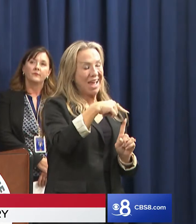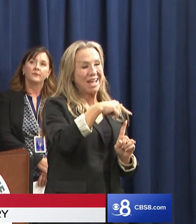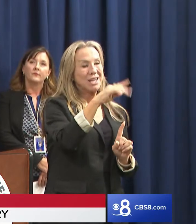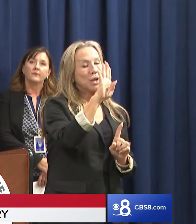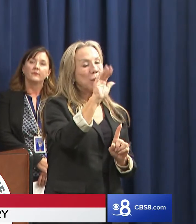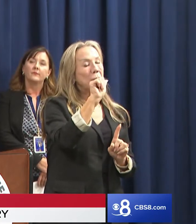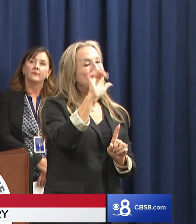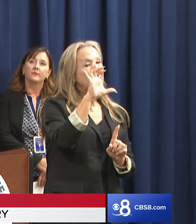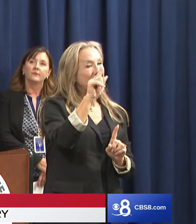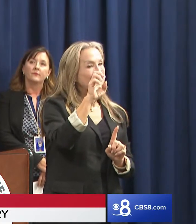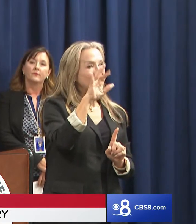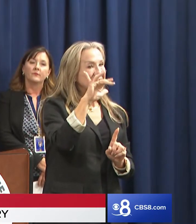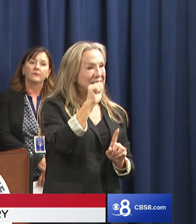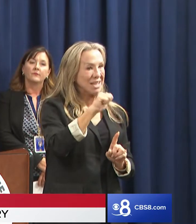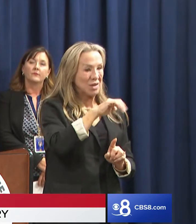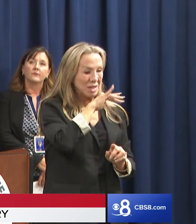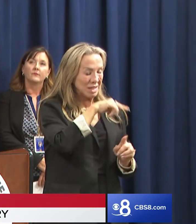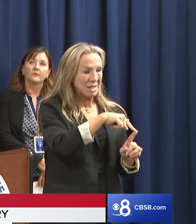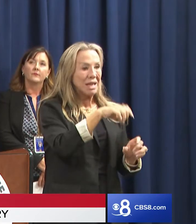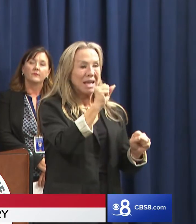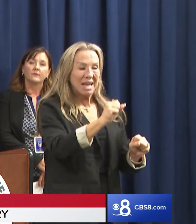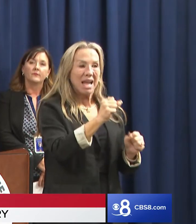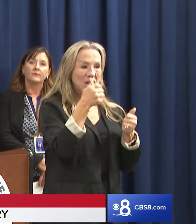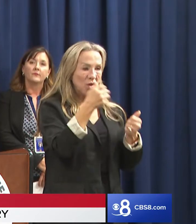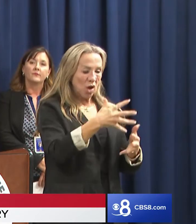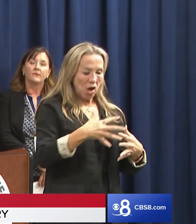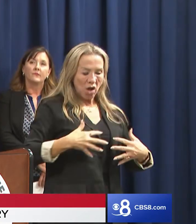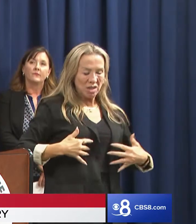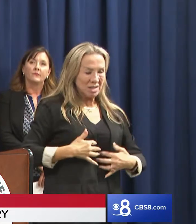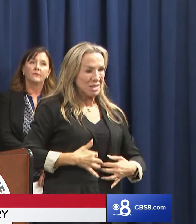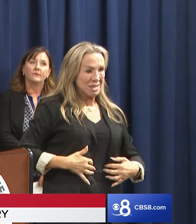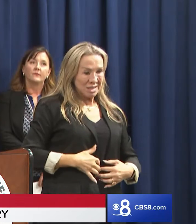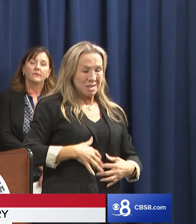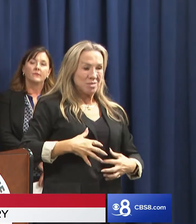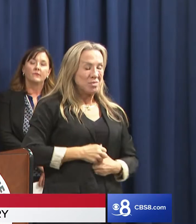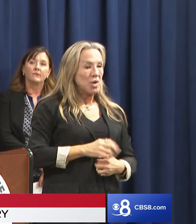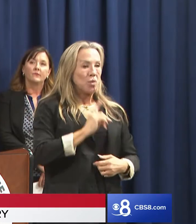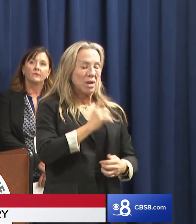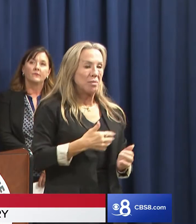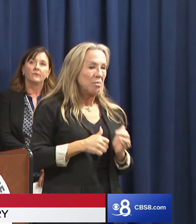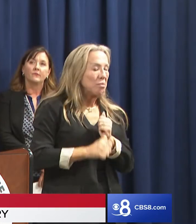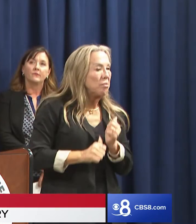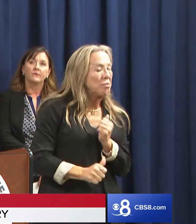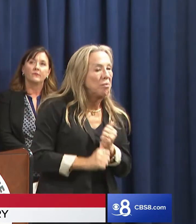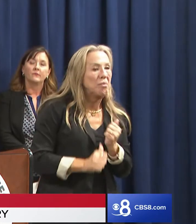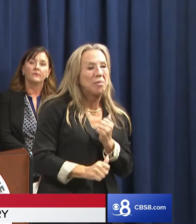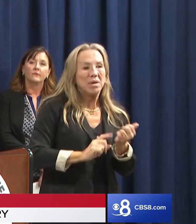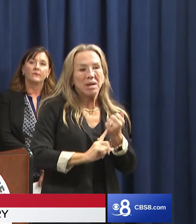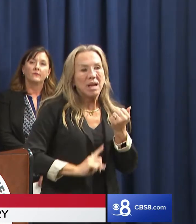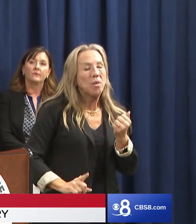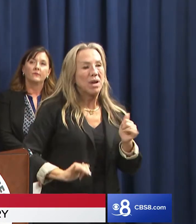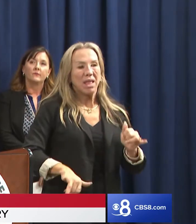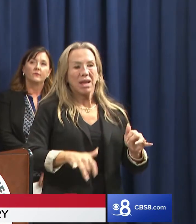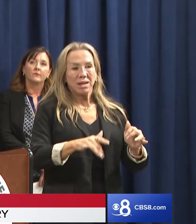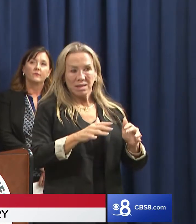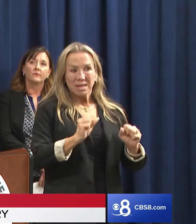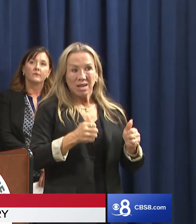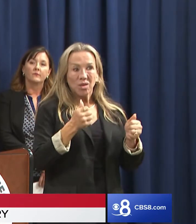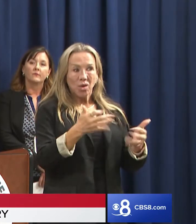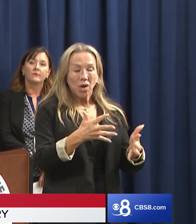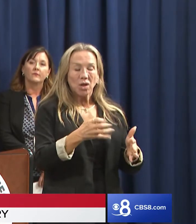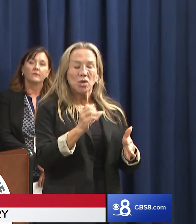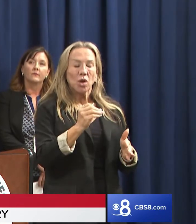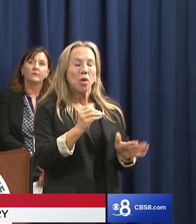been detected can cause gastrointestinal or diarrheal type of illnesses. And if you may use the water for